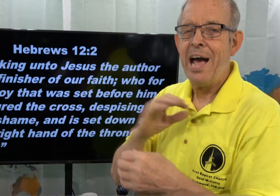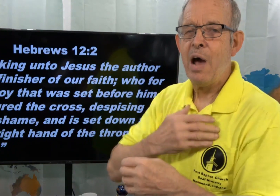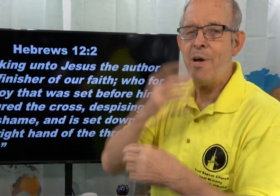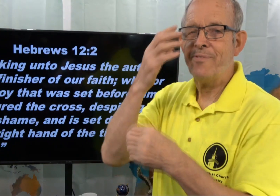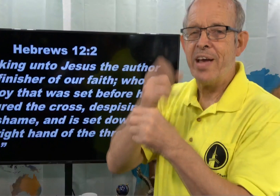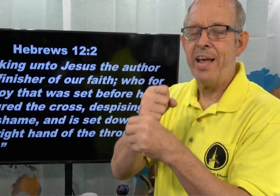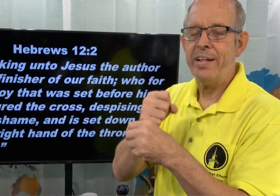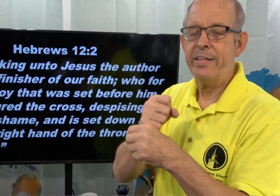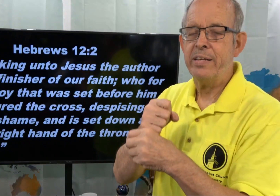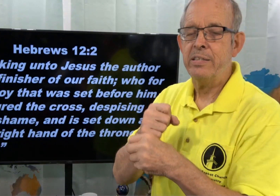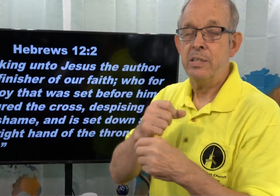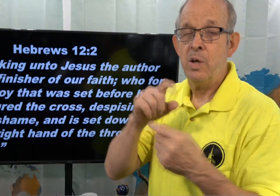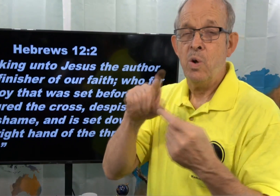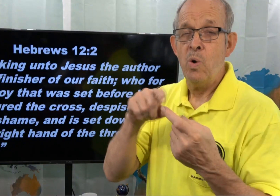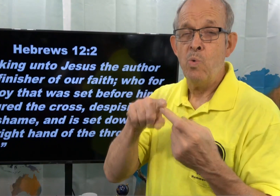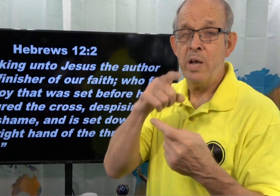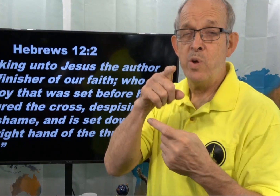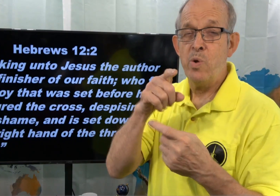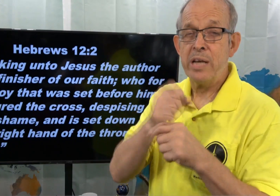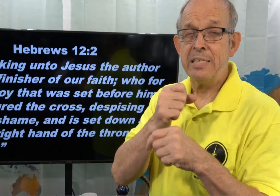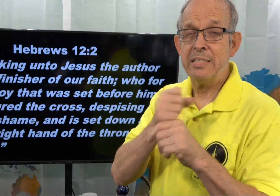I'm afraid. When you get